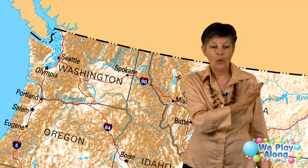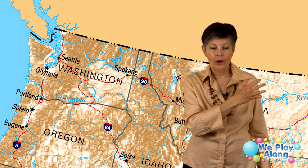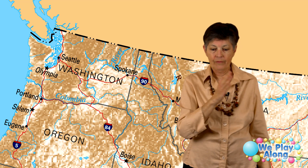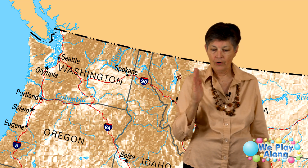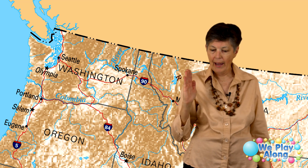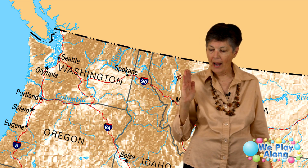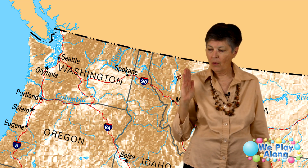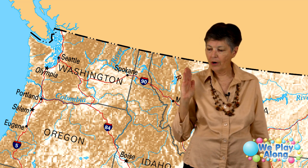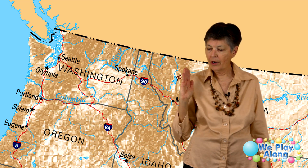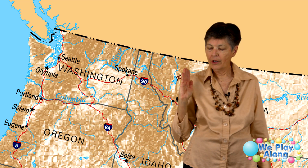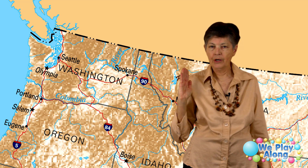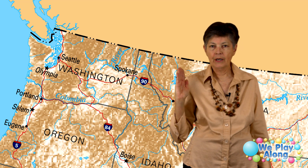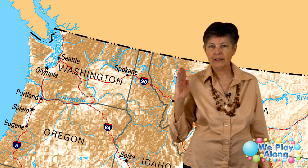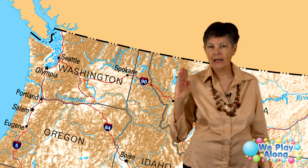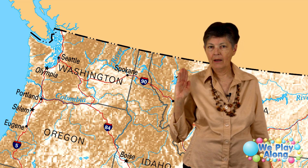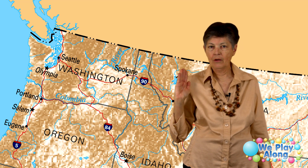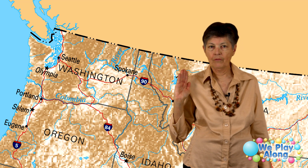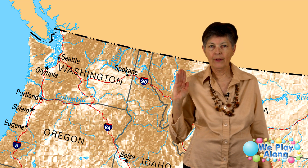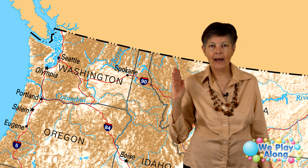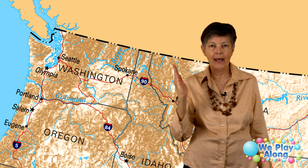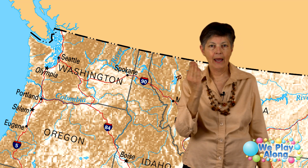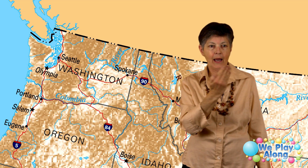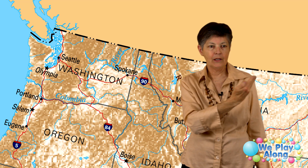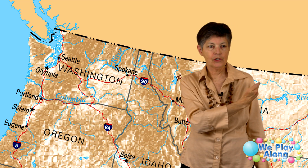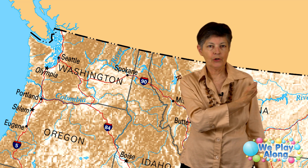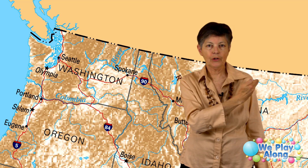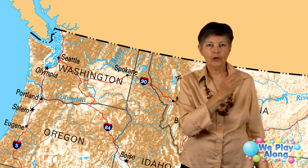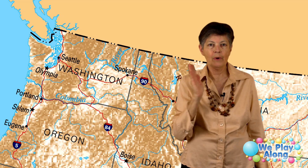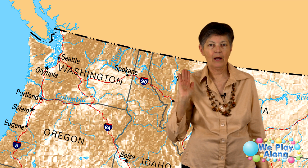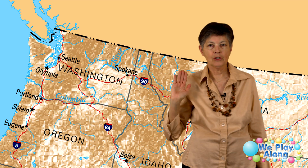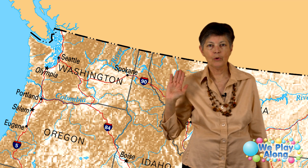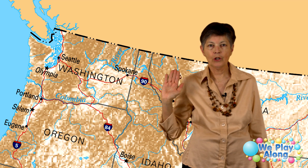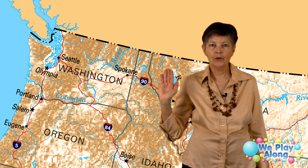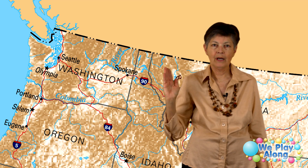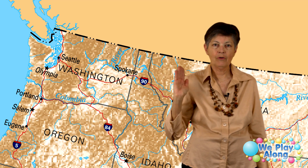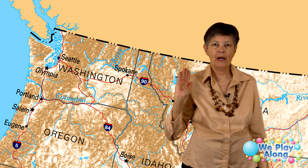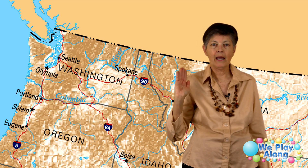Hour. For hour, you're going to take your flat hand and circle it around because we're including everybody.